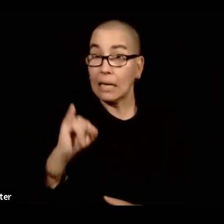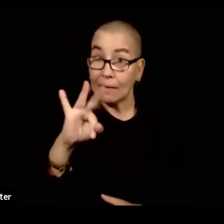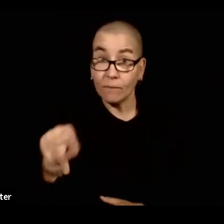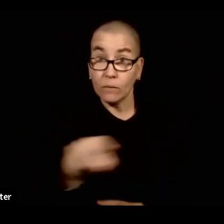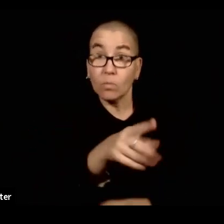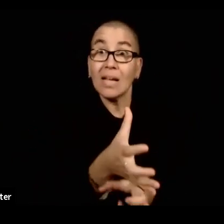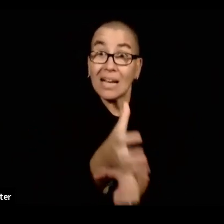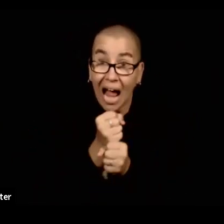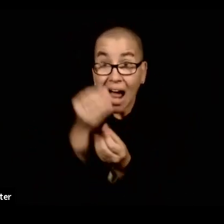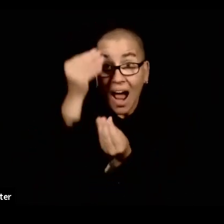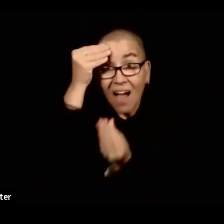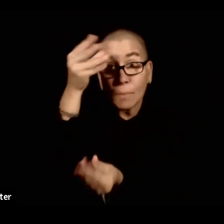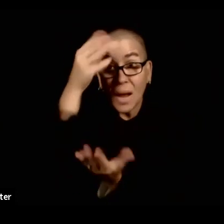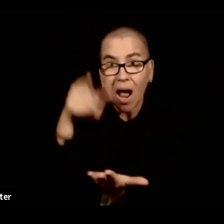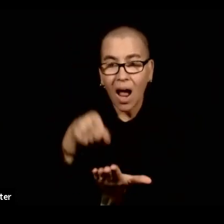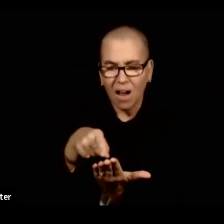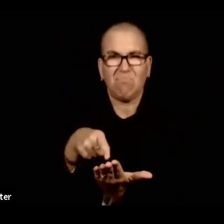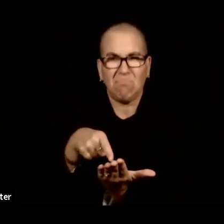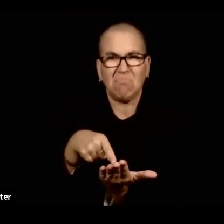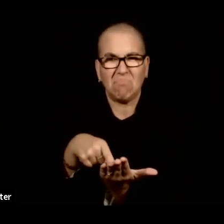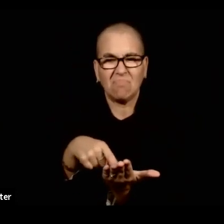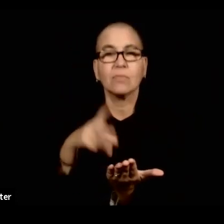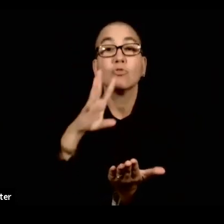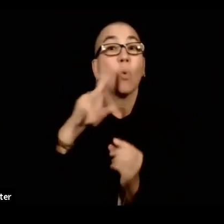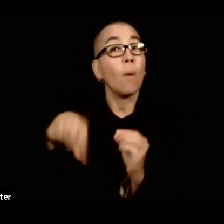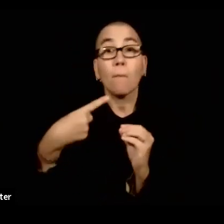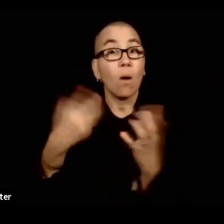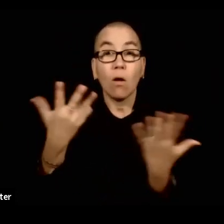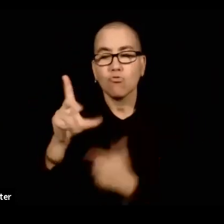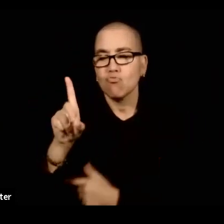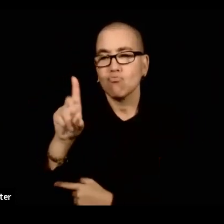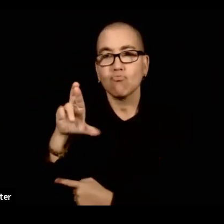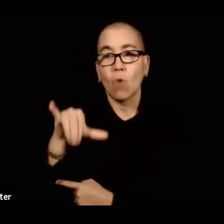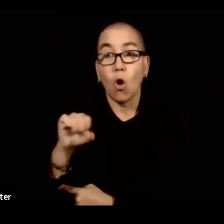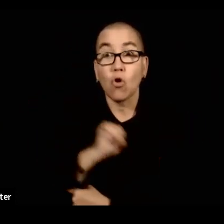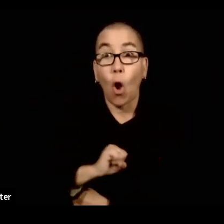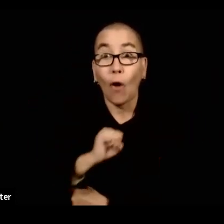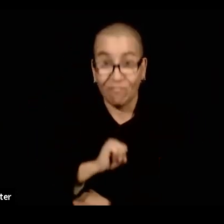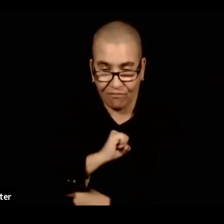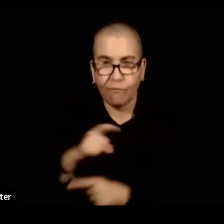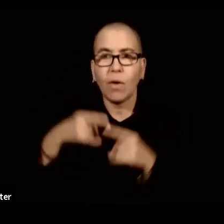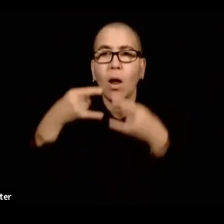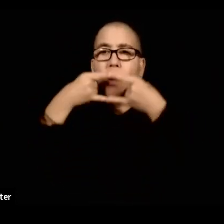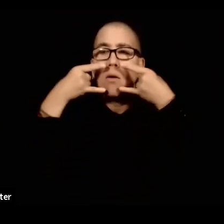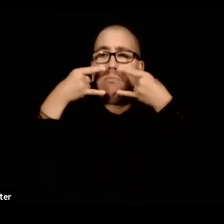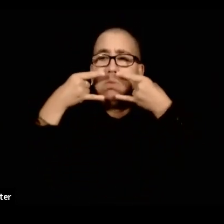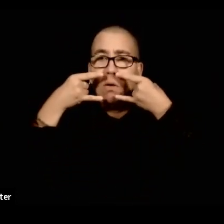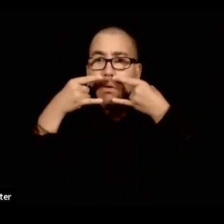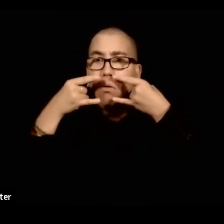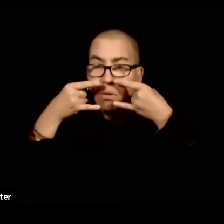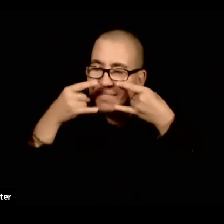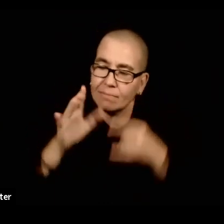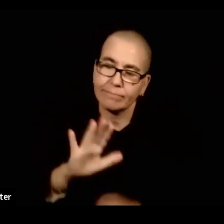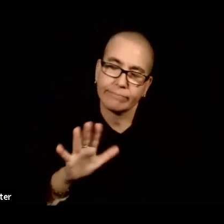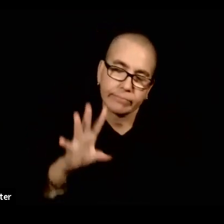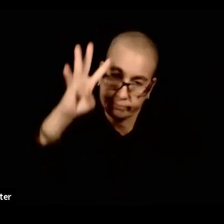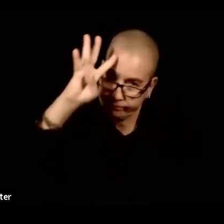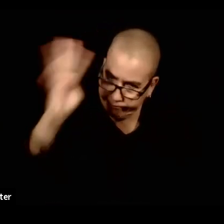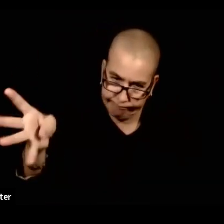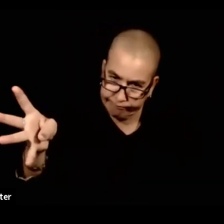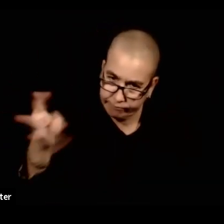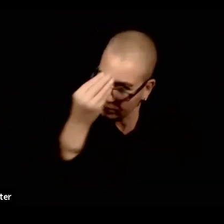of micromolds in your mask and warrants its disposal. We also warn people to be aware of scams related